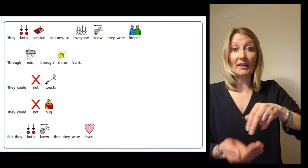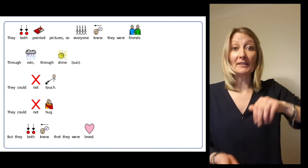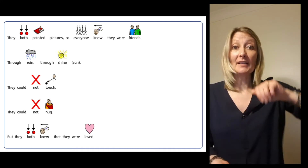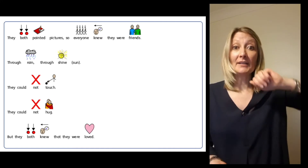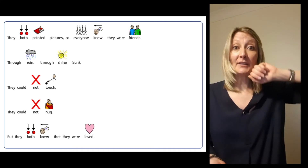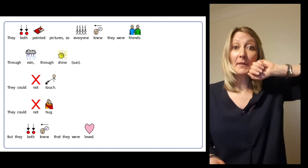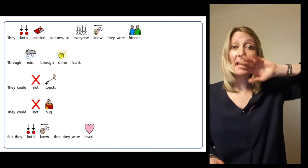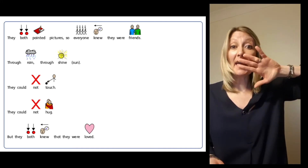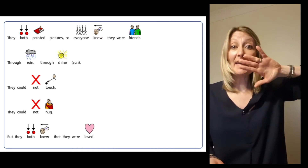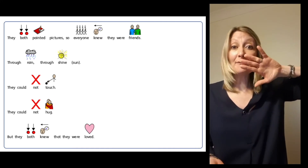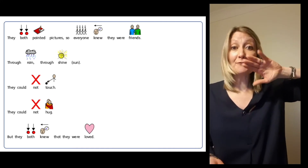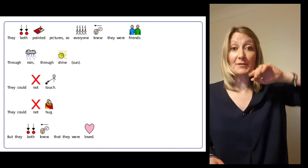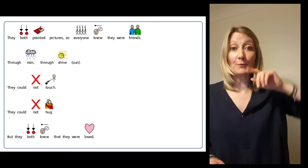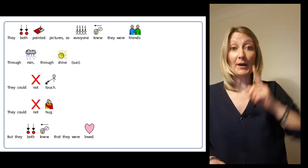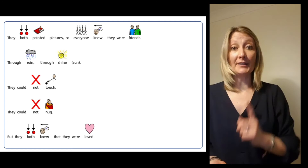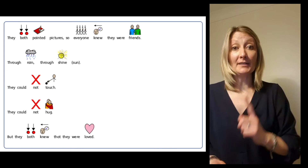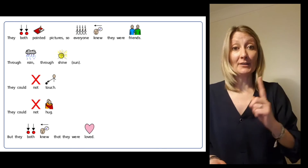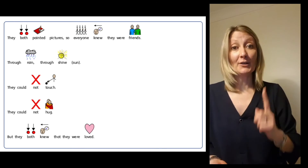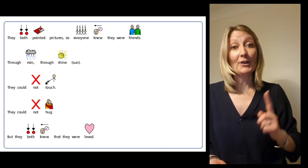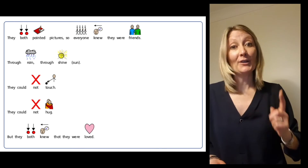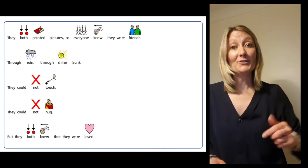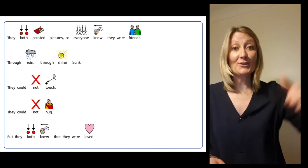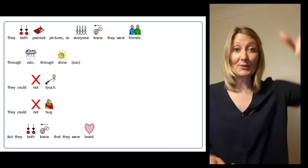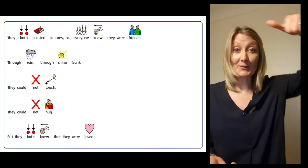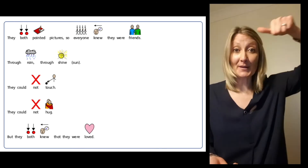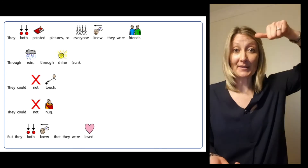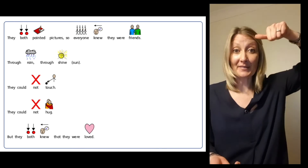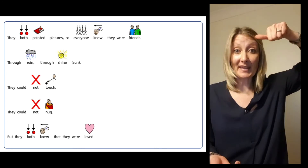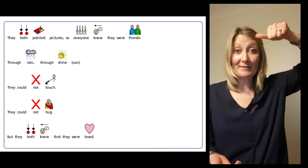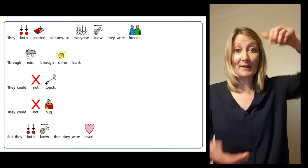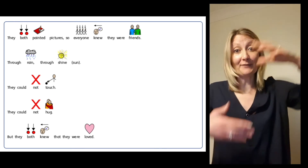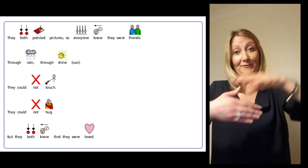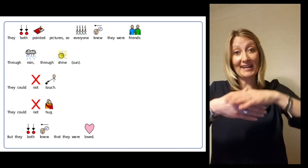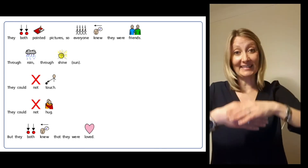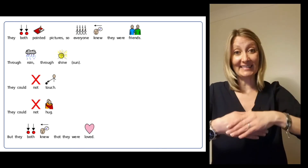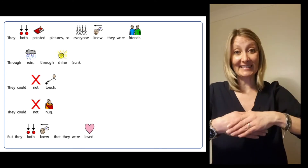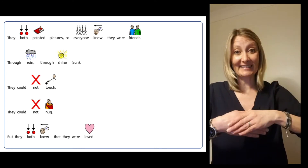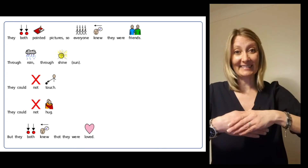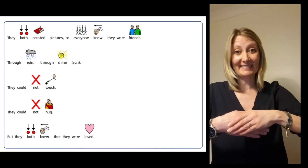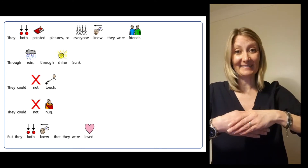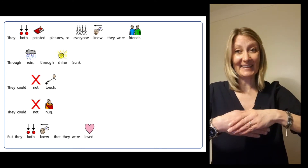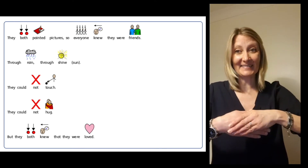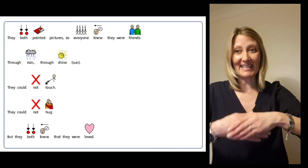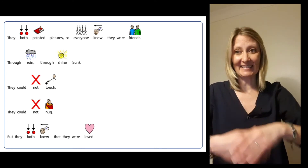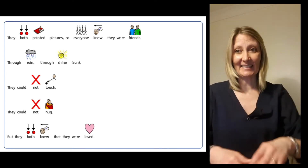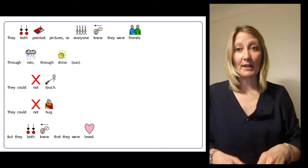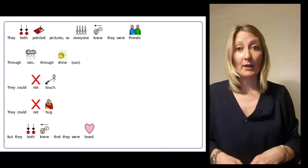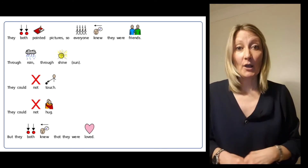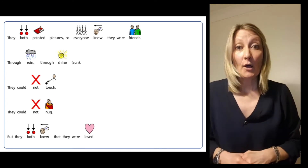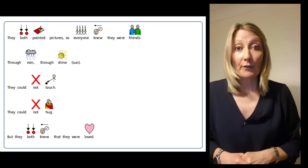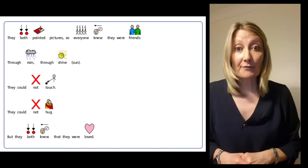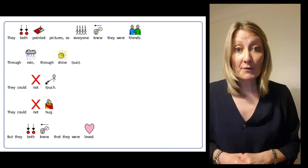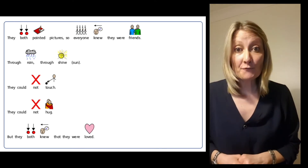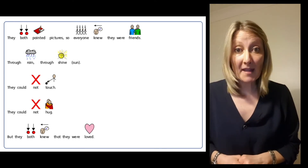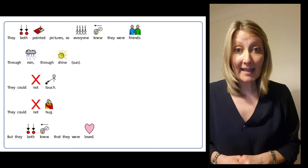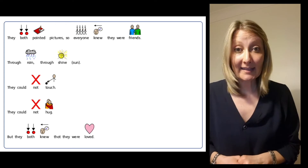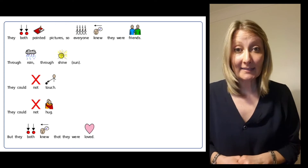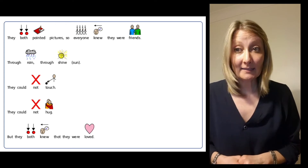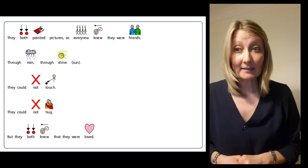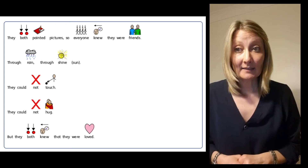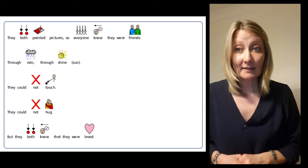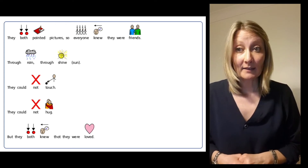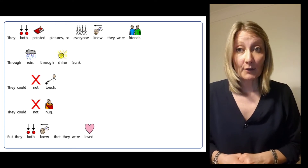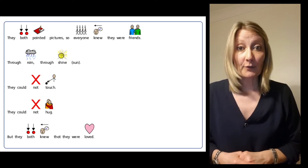picture, so everyone knew they were friends. Well done. Through